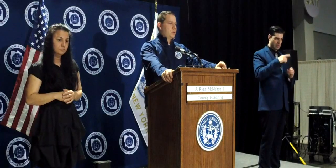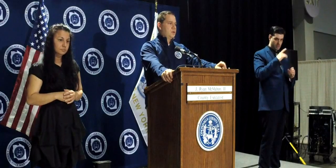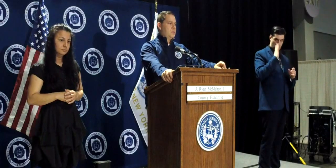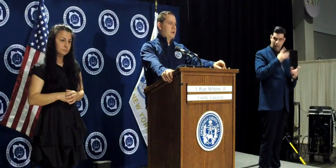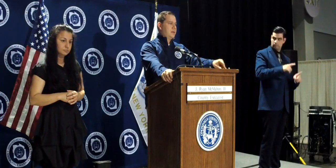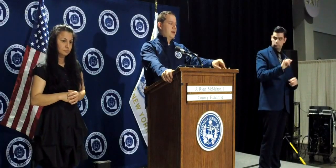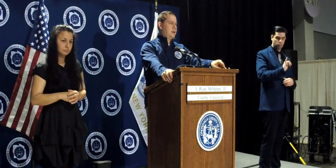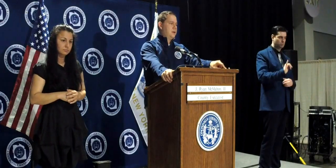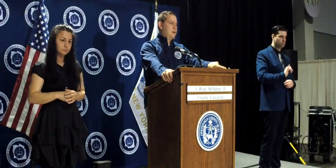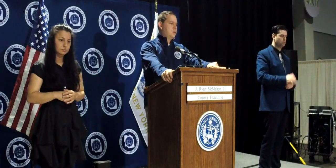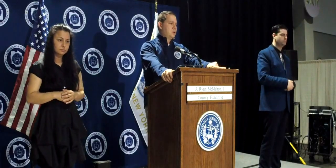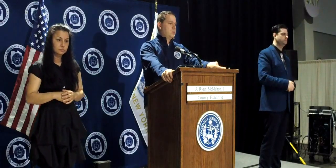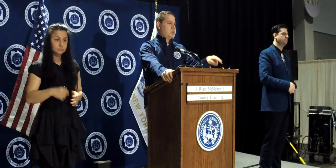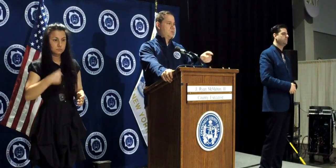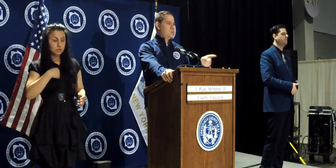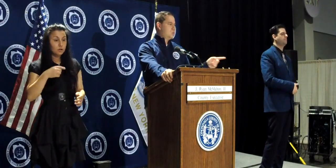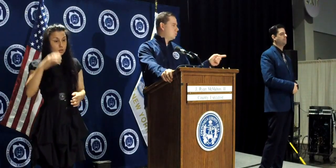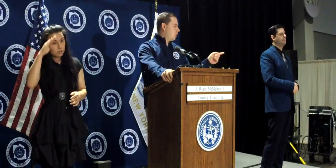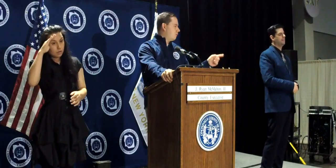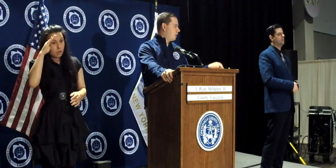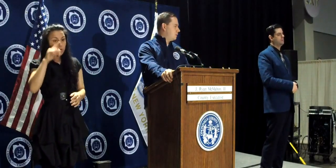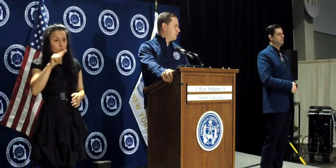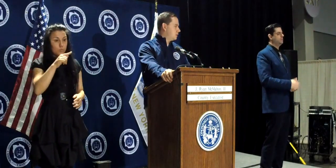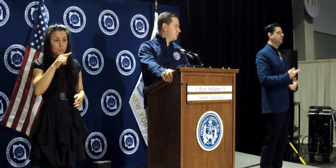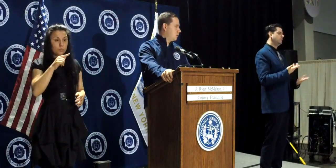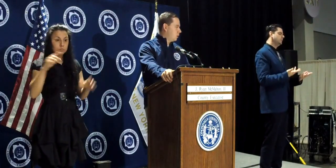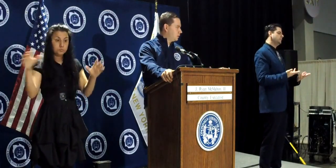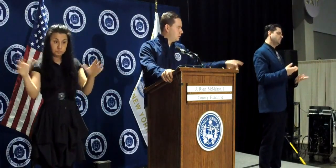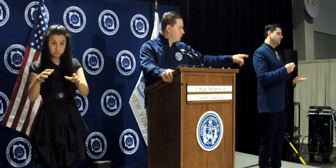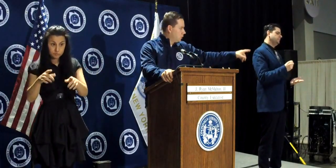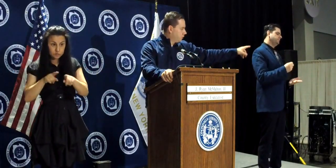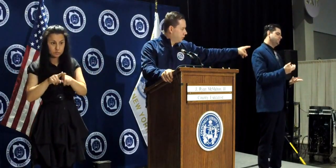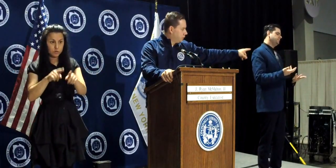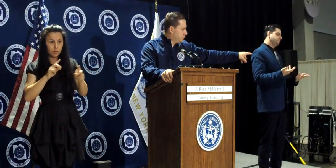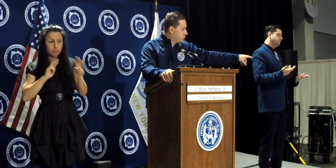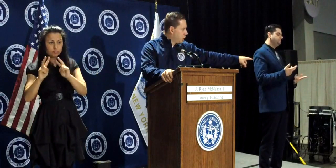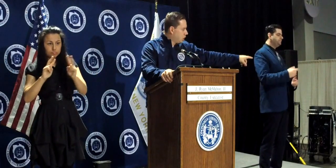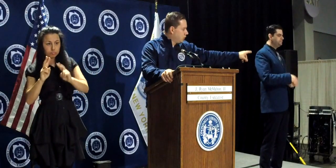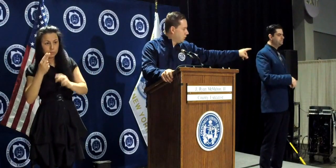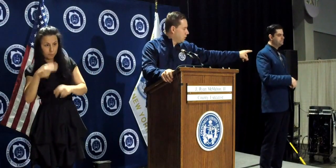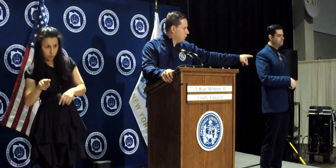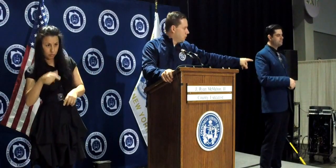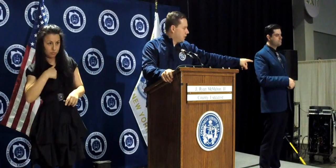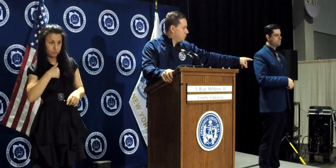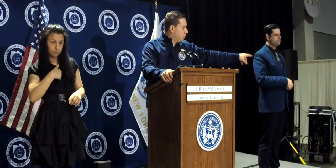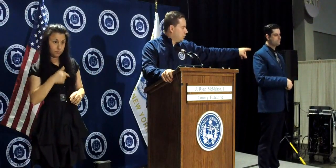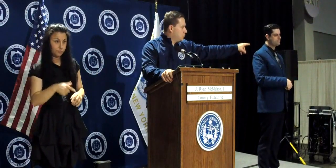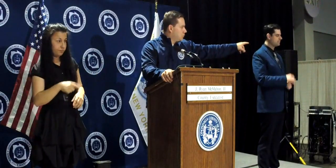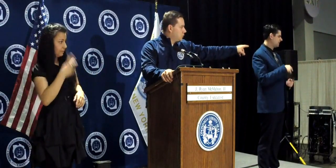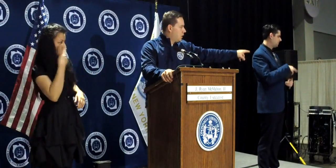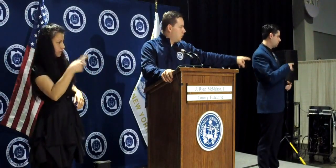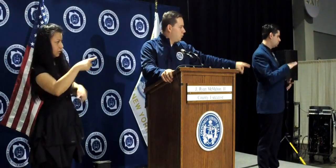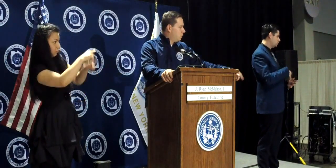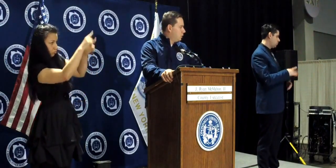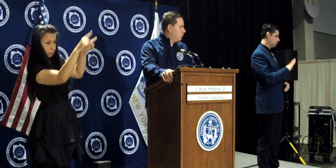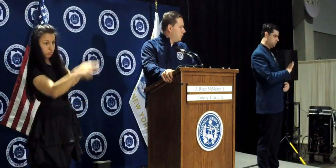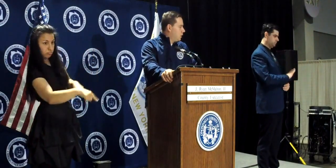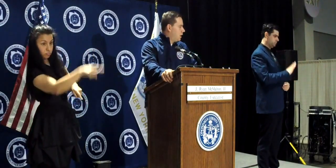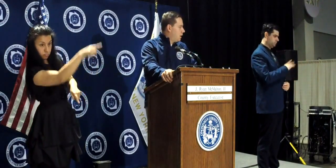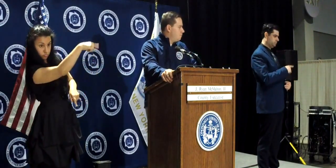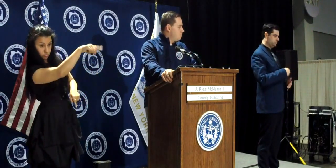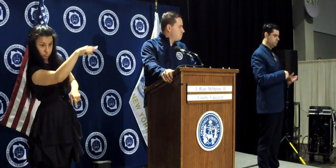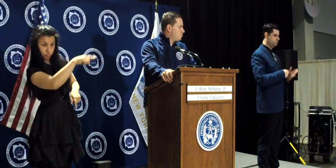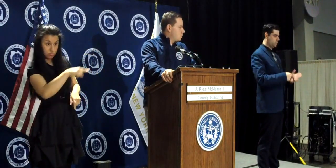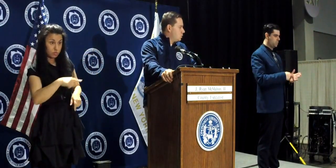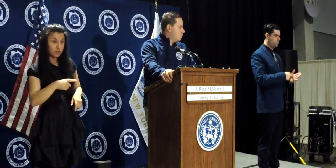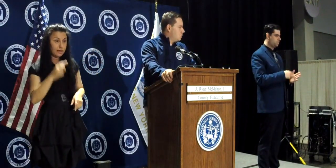this morning about that, and look, I've said this from day one. They're over here in this chart that shows really